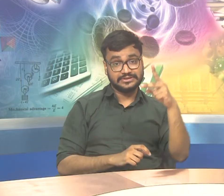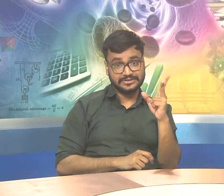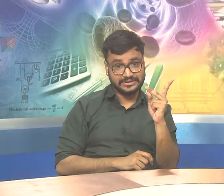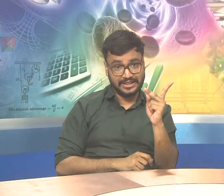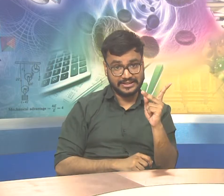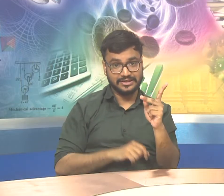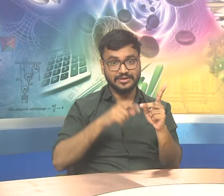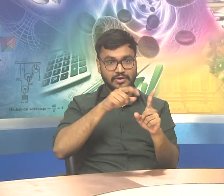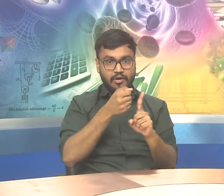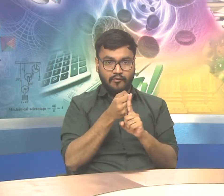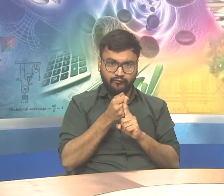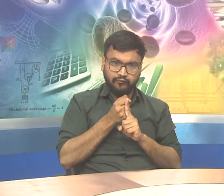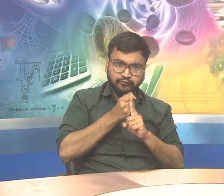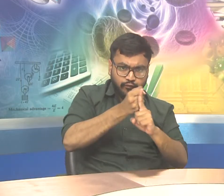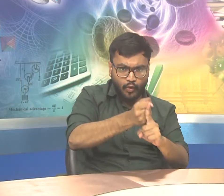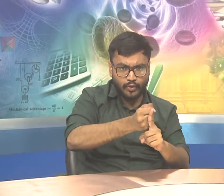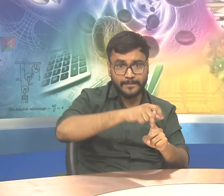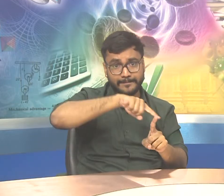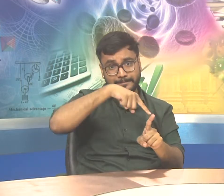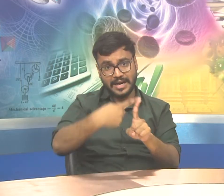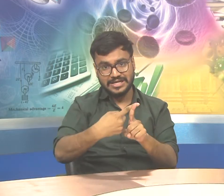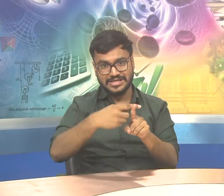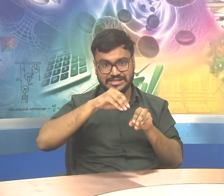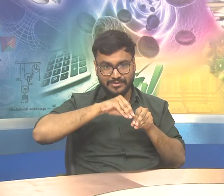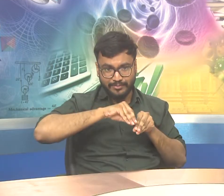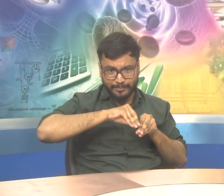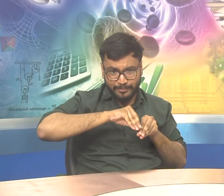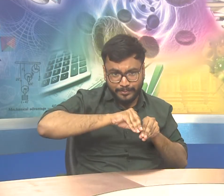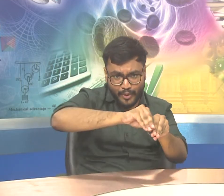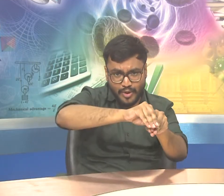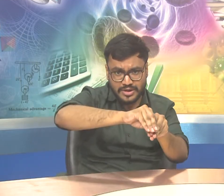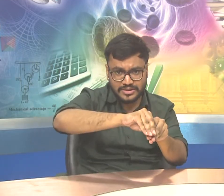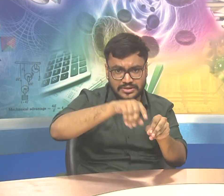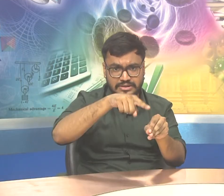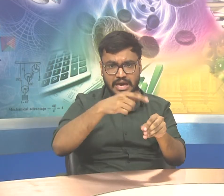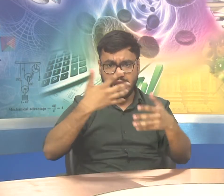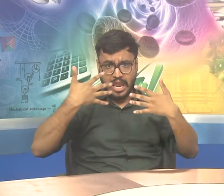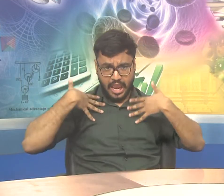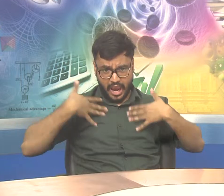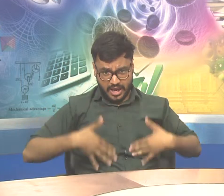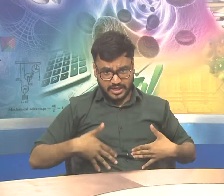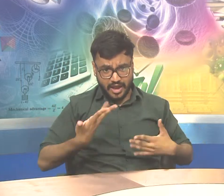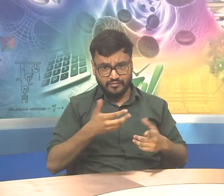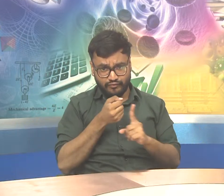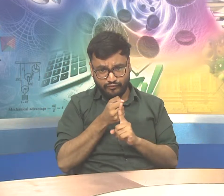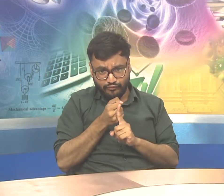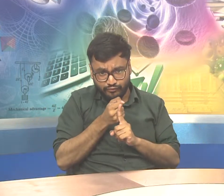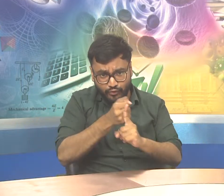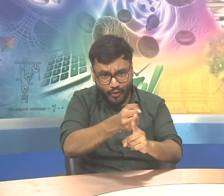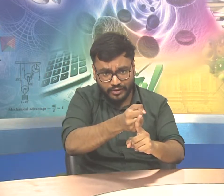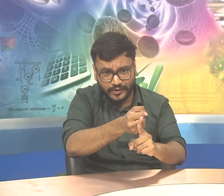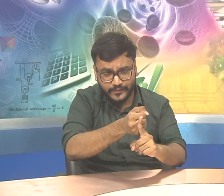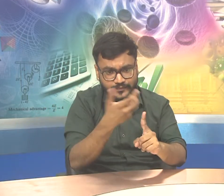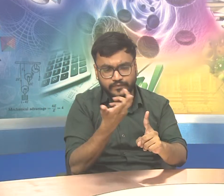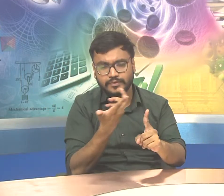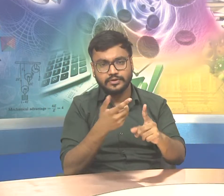So is there work or no work? Next, when force and displacement of the